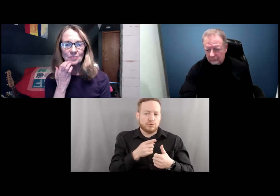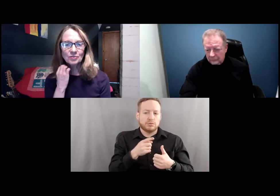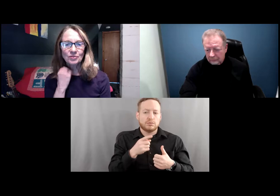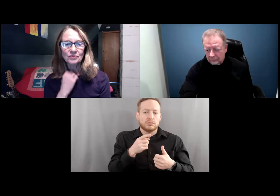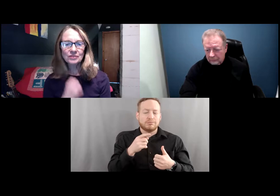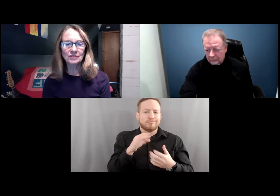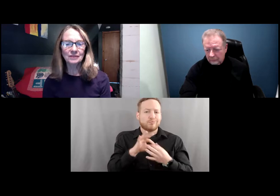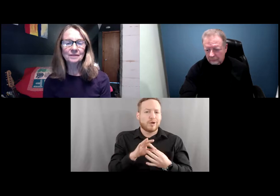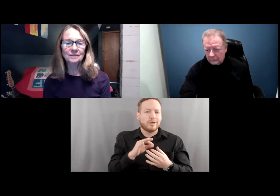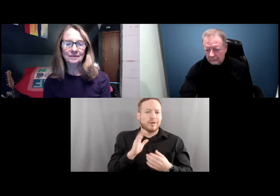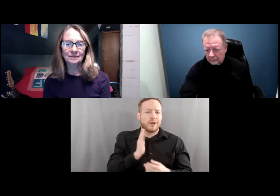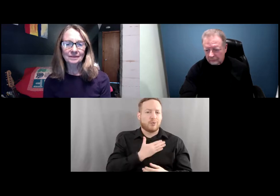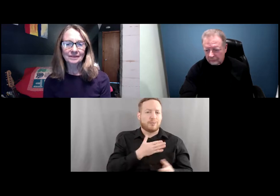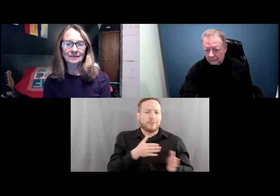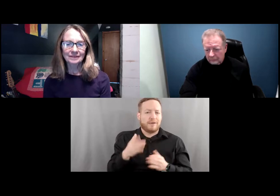we approved